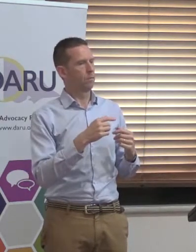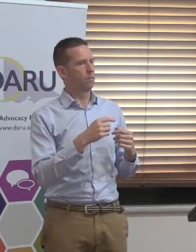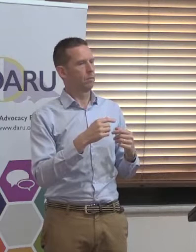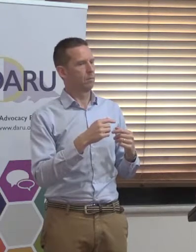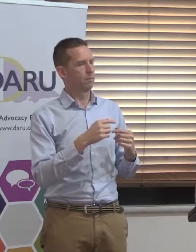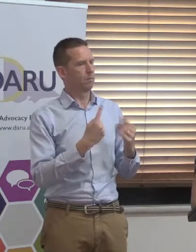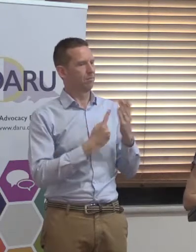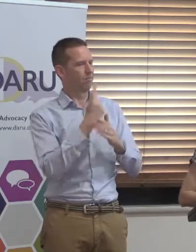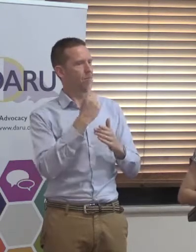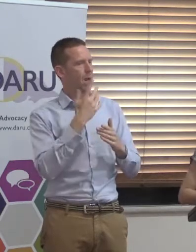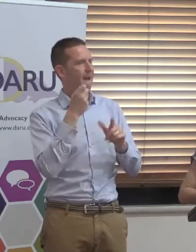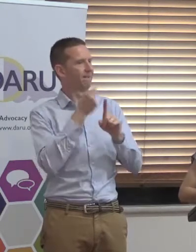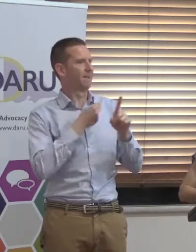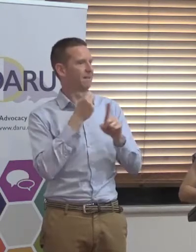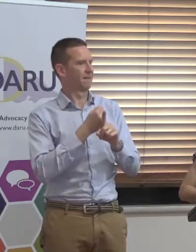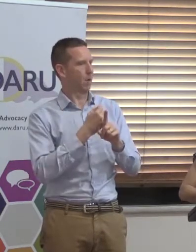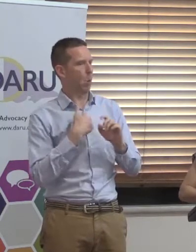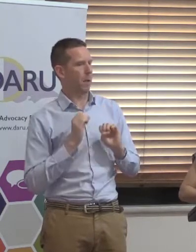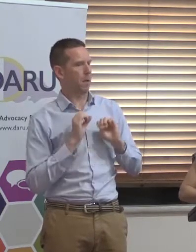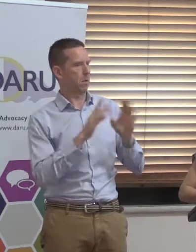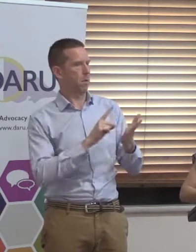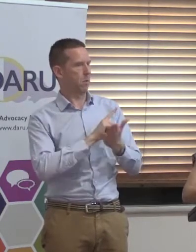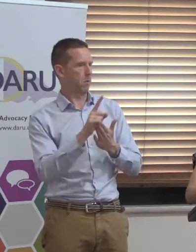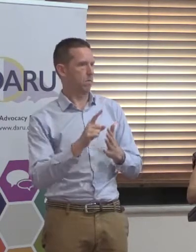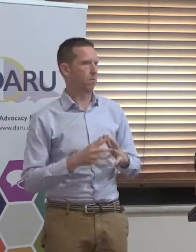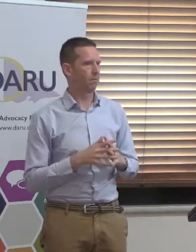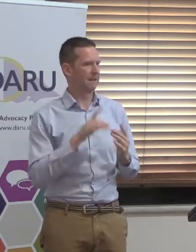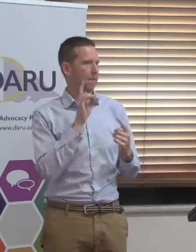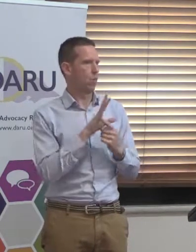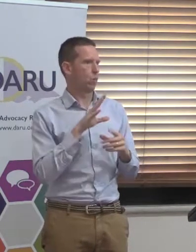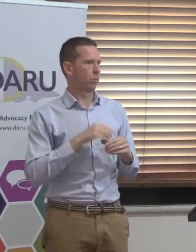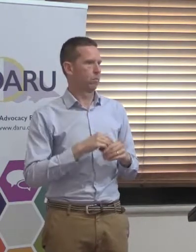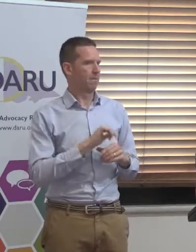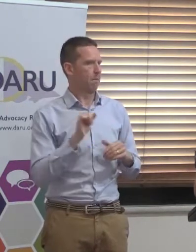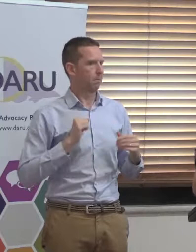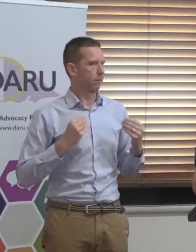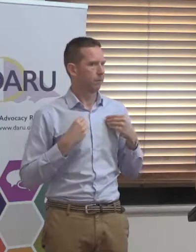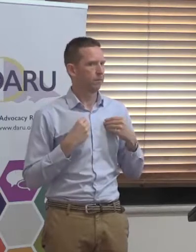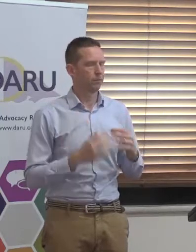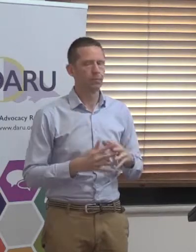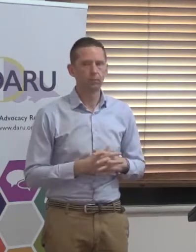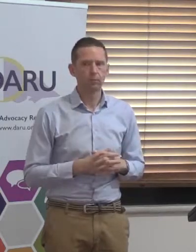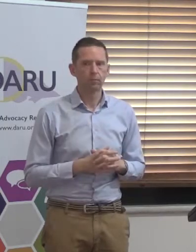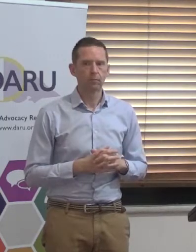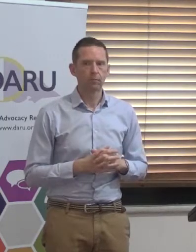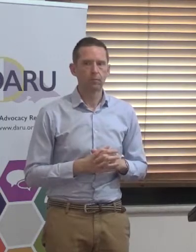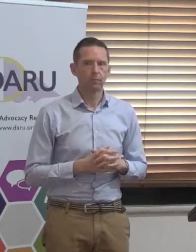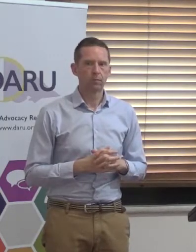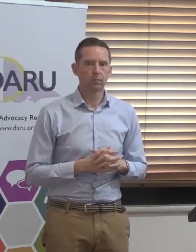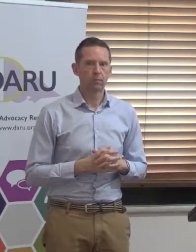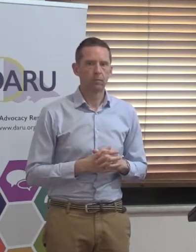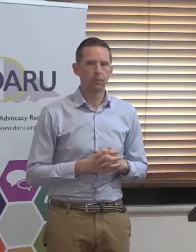tool of advocacy that that's our core business.